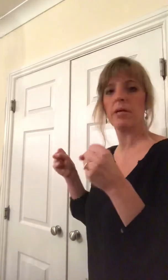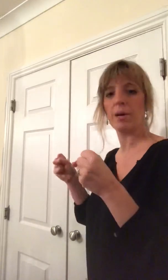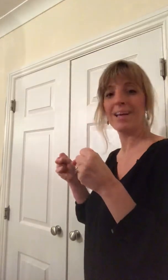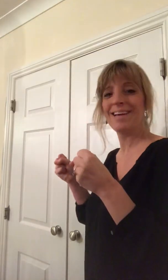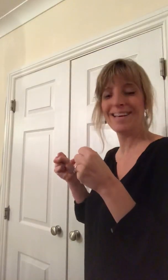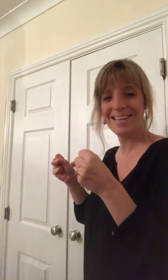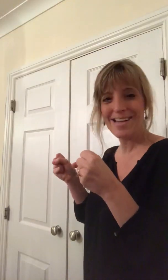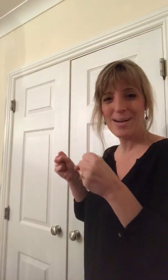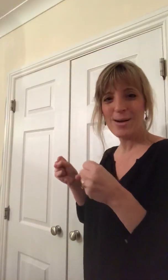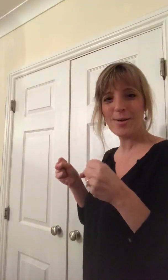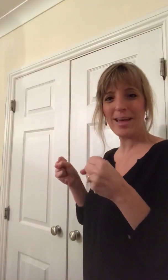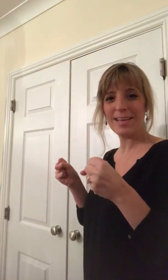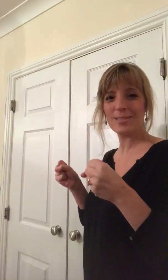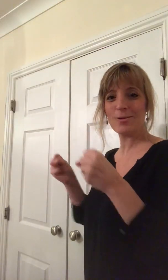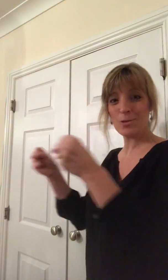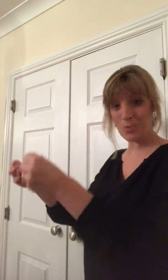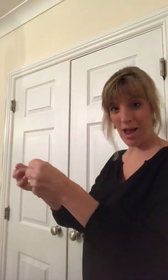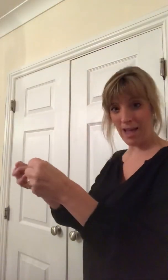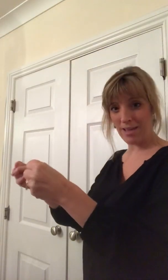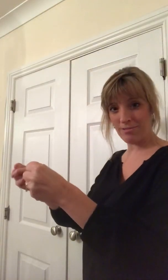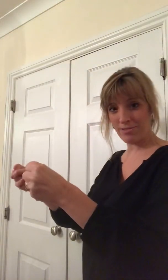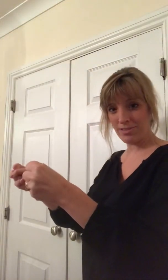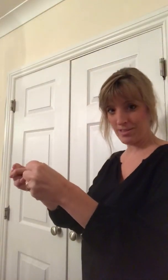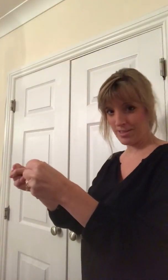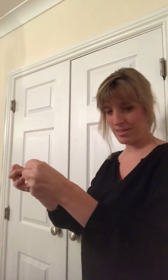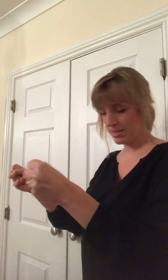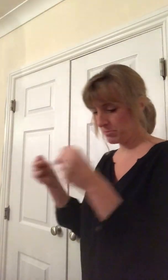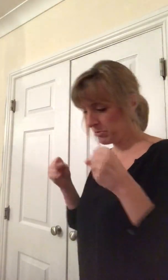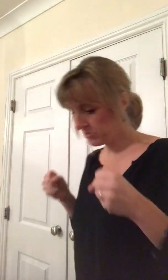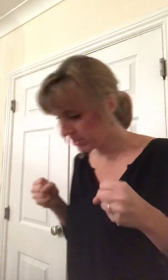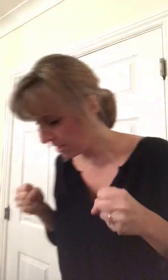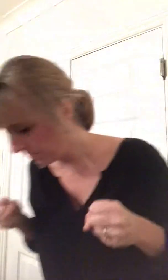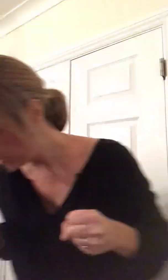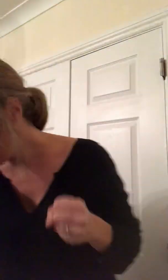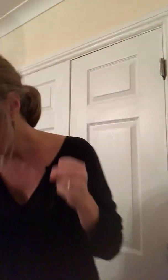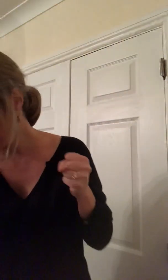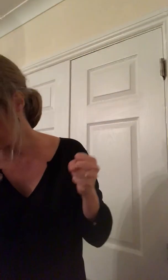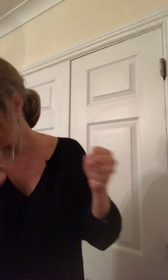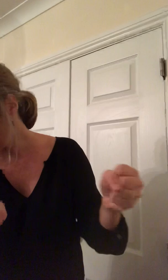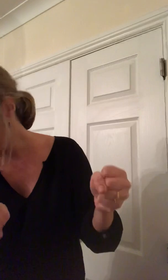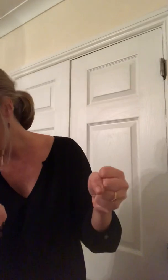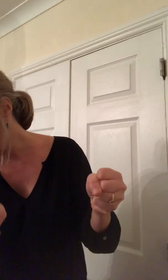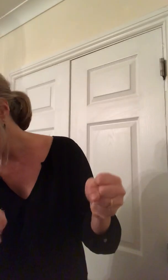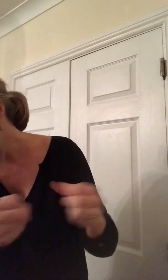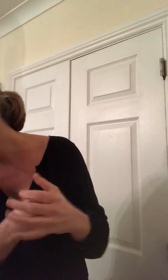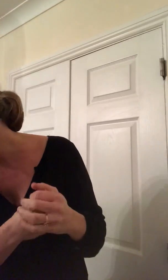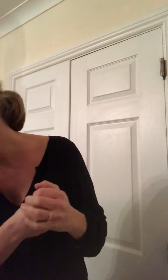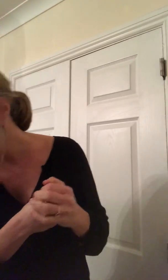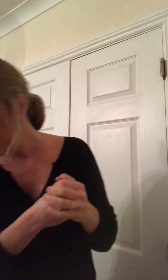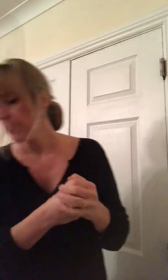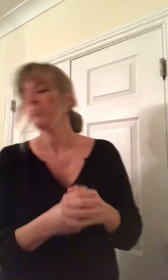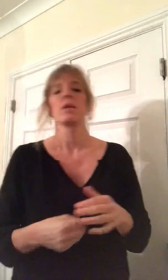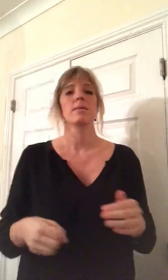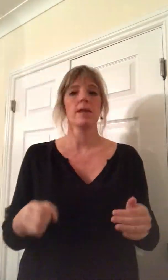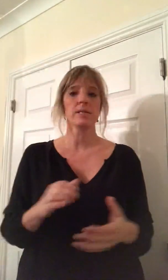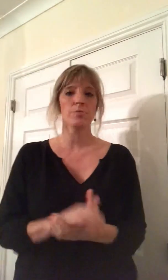anyway. Okay, so drive, it moves, you just move it straight forward with your fists. The next one